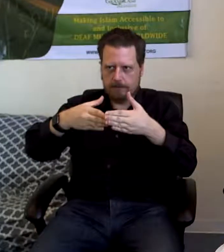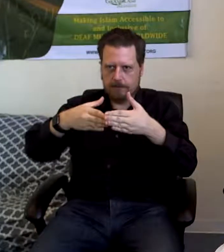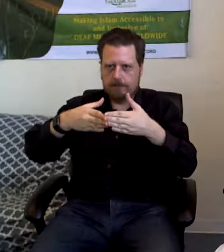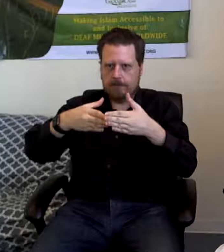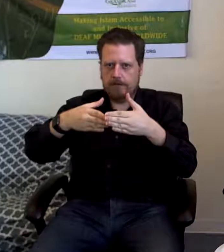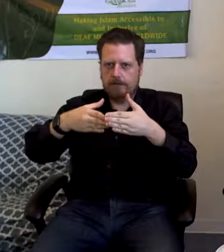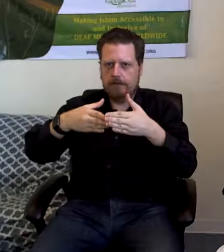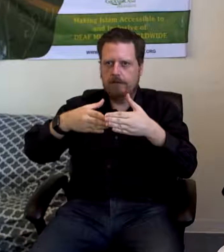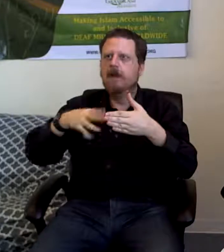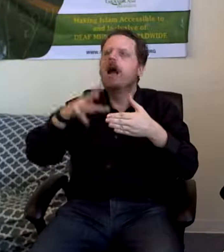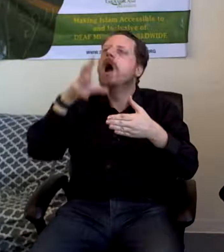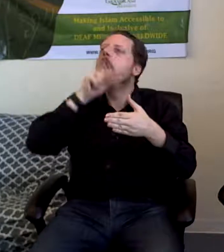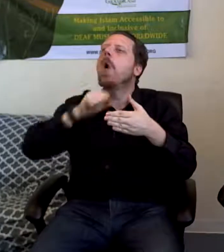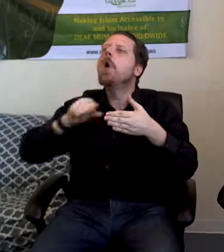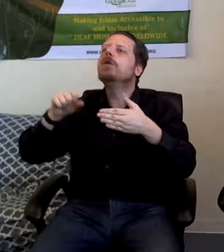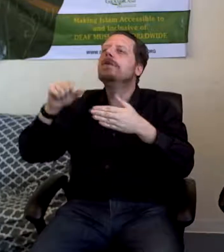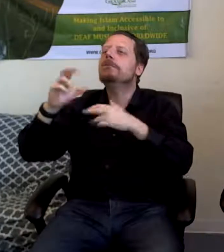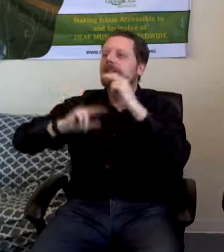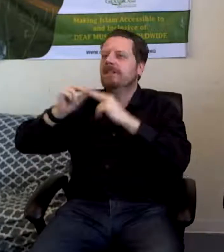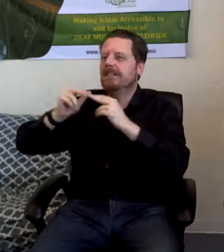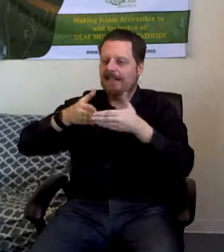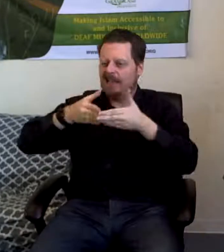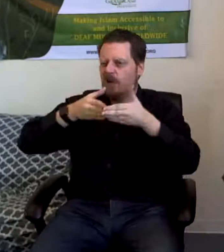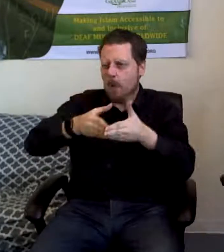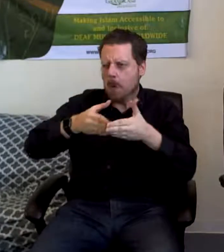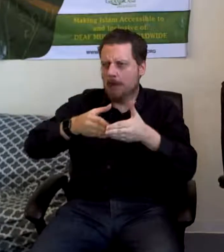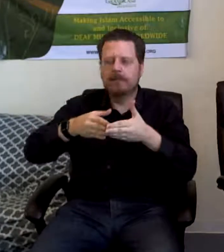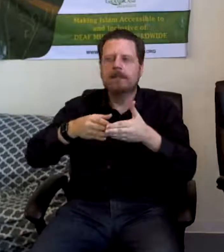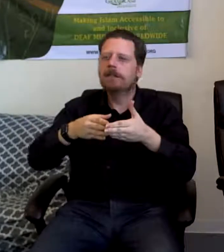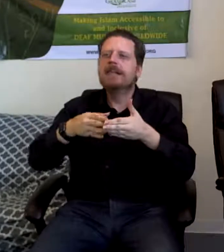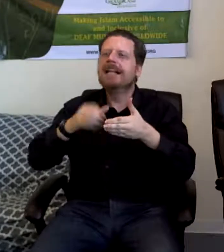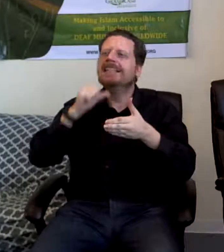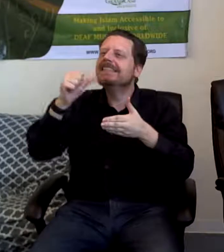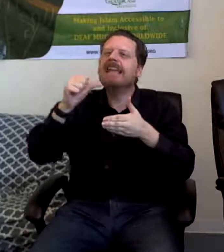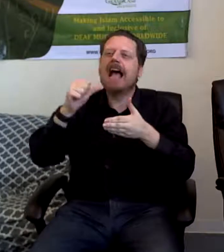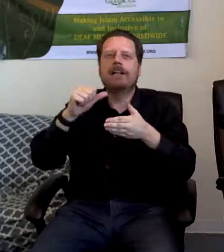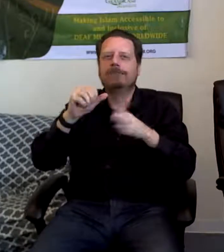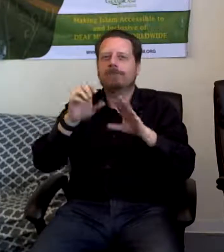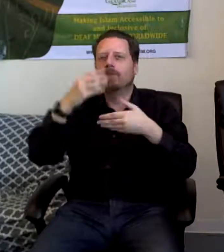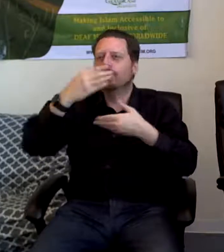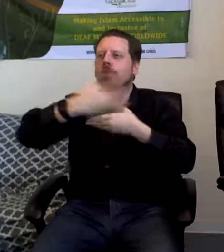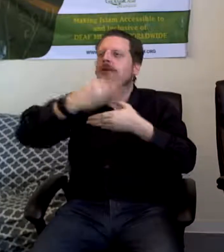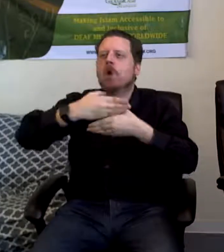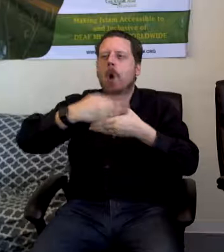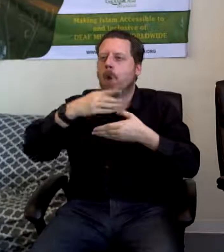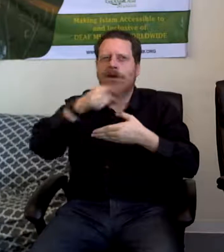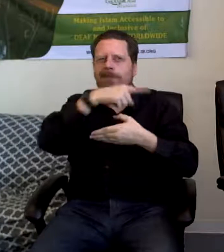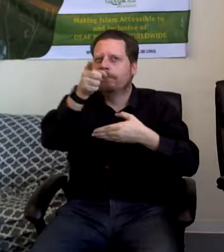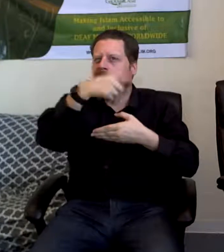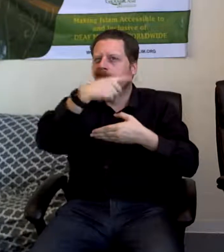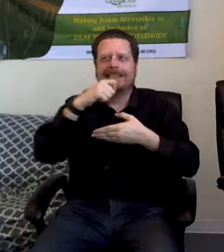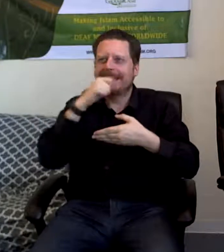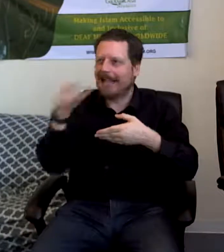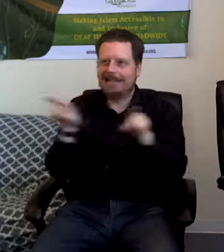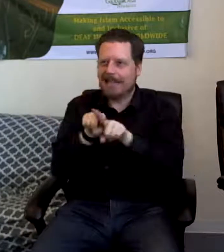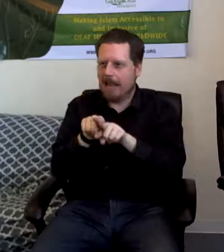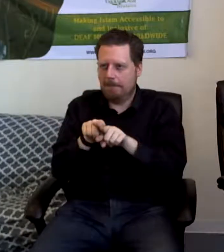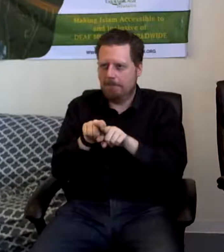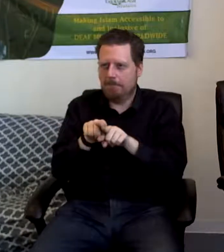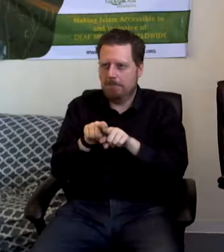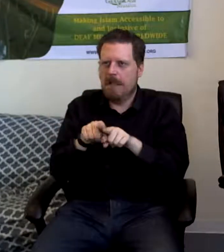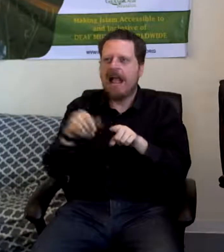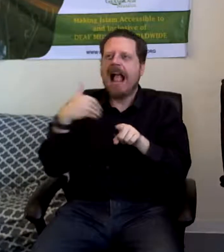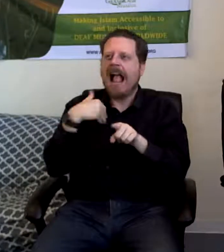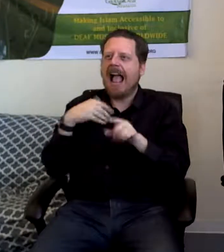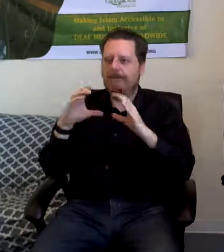In old buildings, you don't have a window just like this. The window will be set with